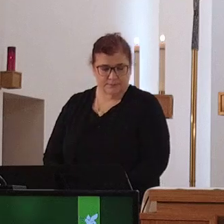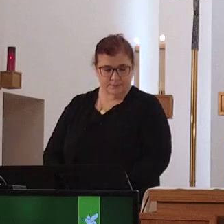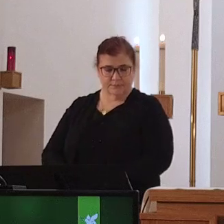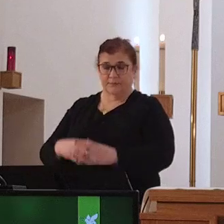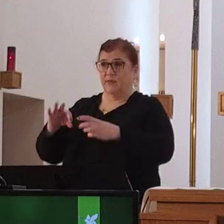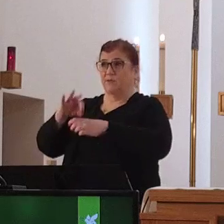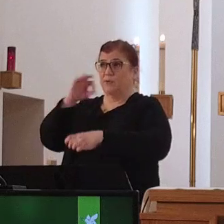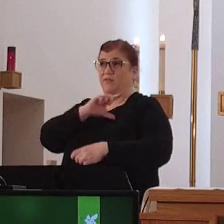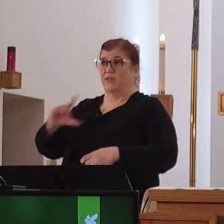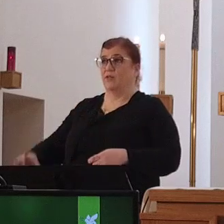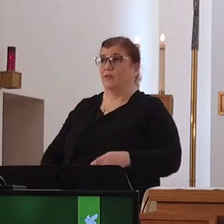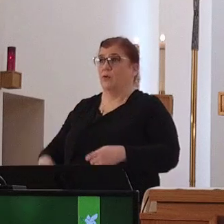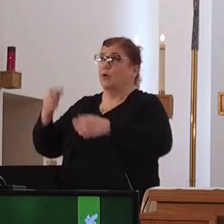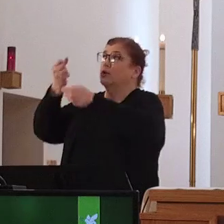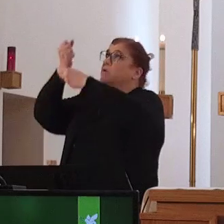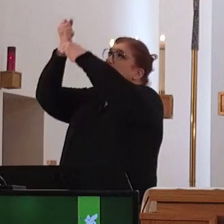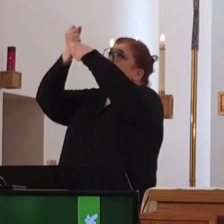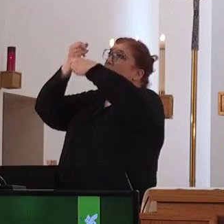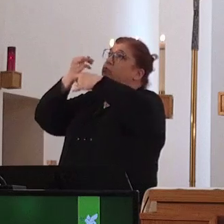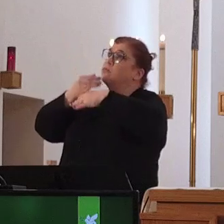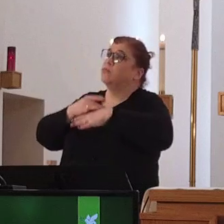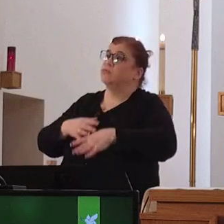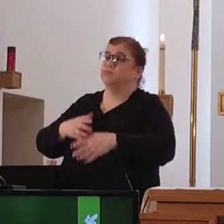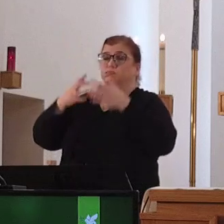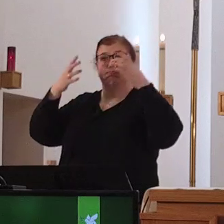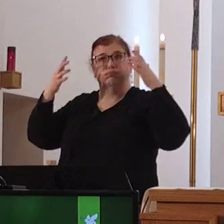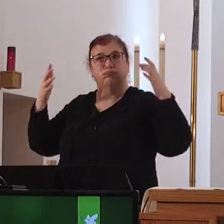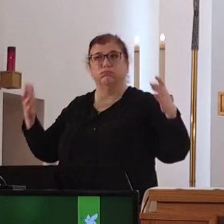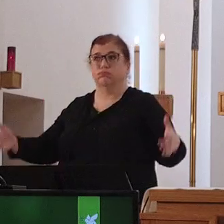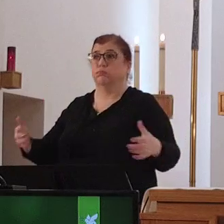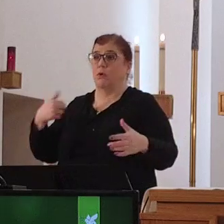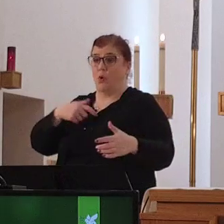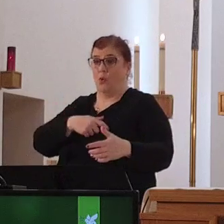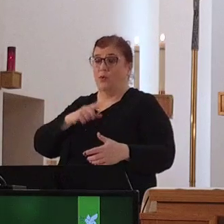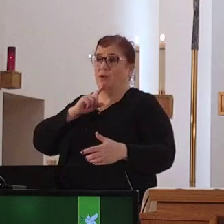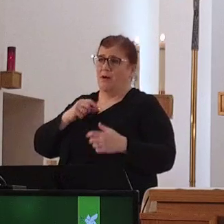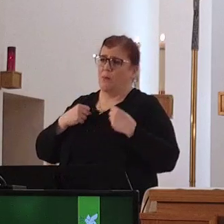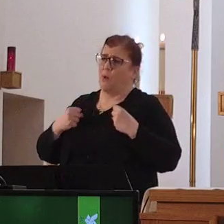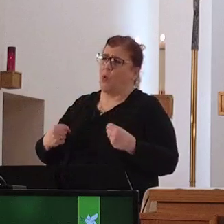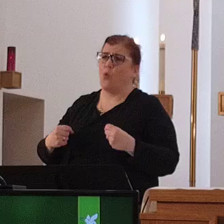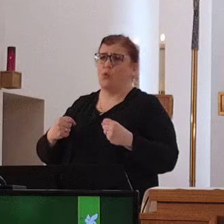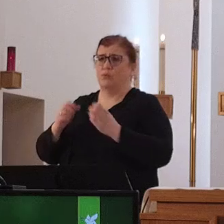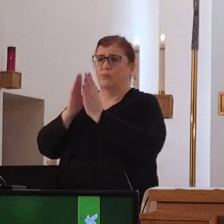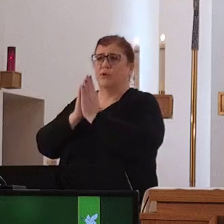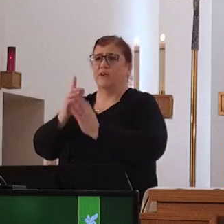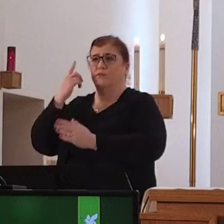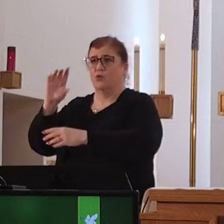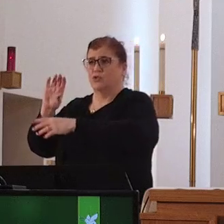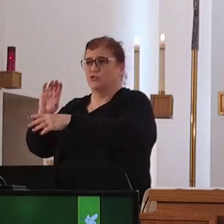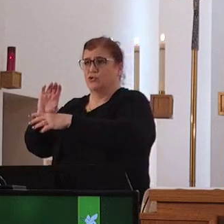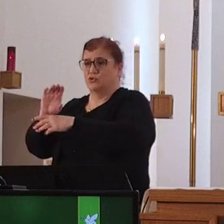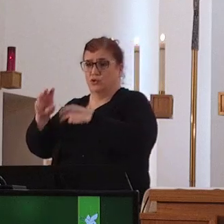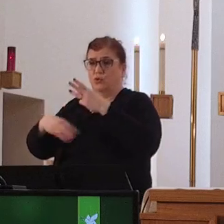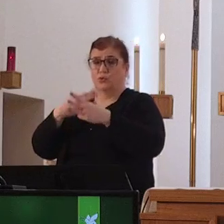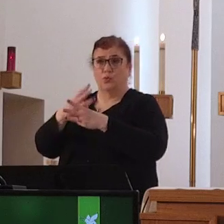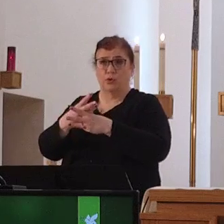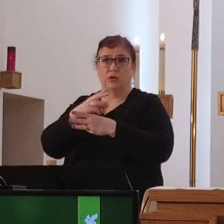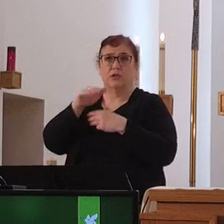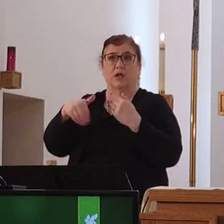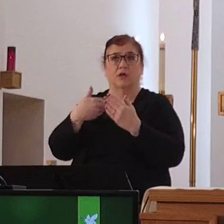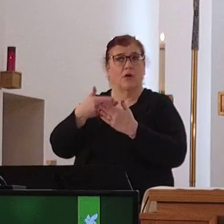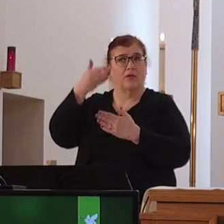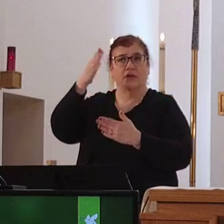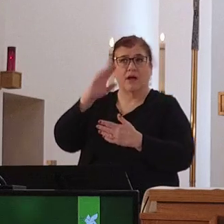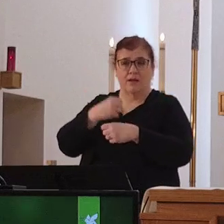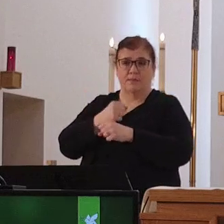of the Lord is poured out upon us in abundance, so we are bold to pray for the church, the world, and all that